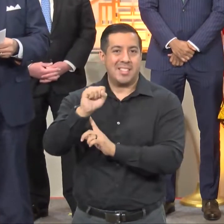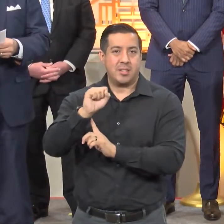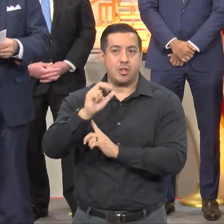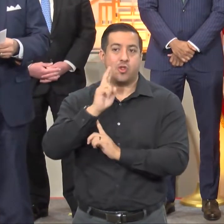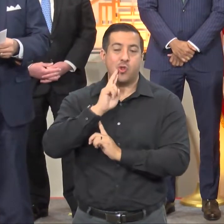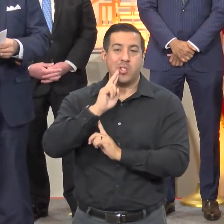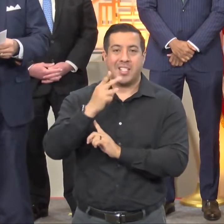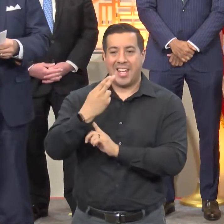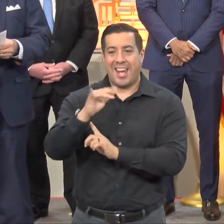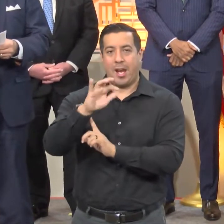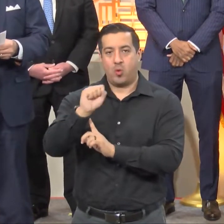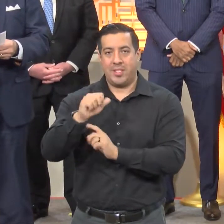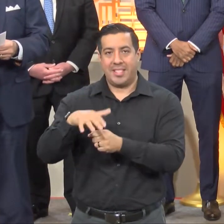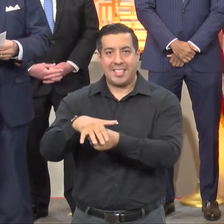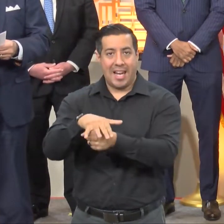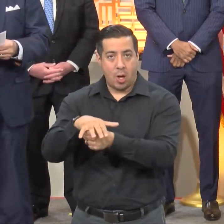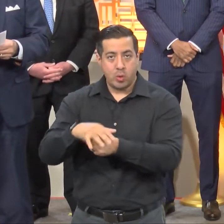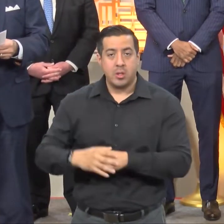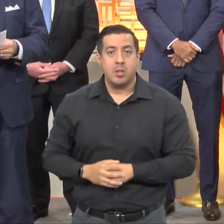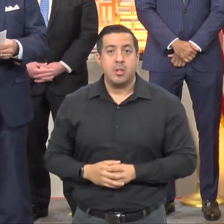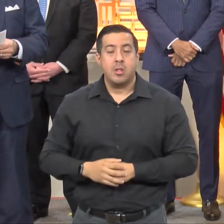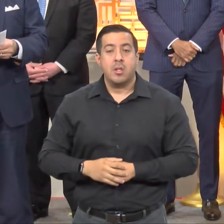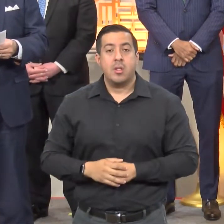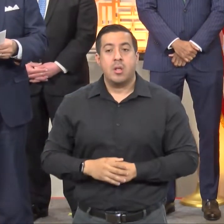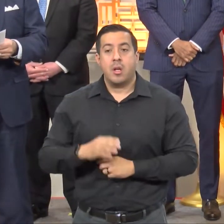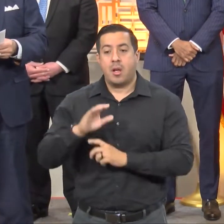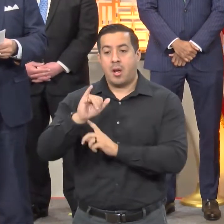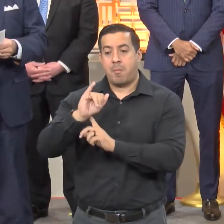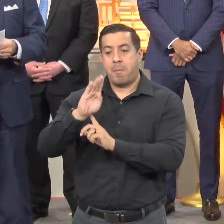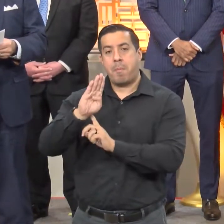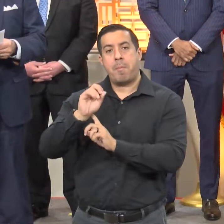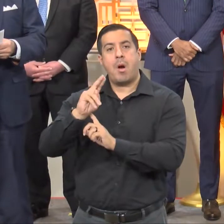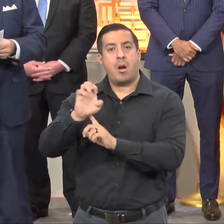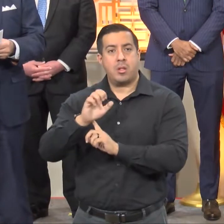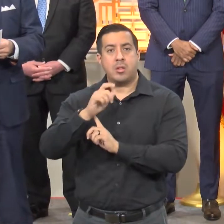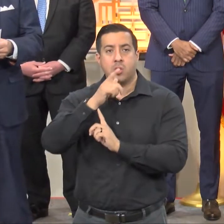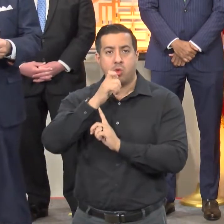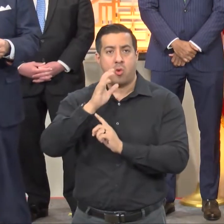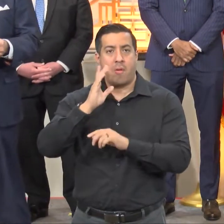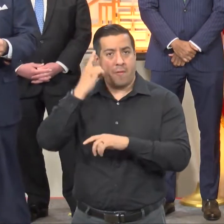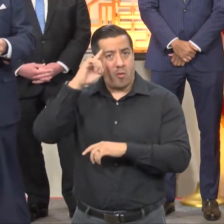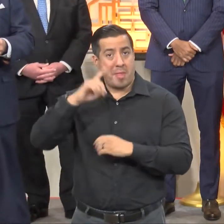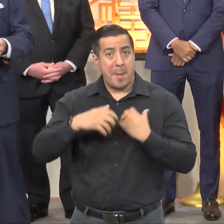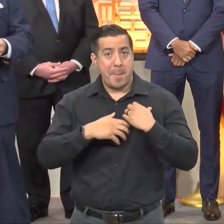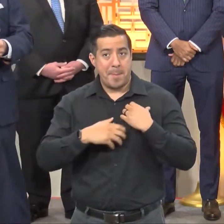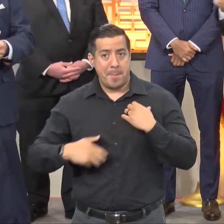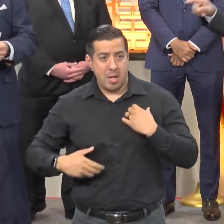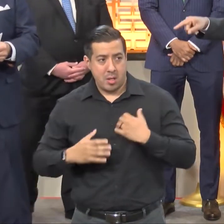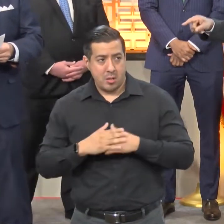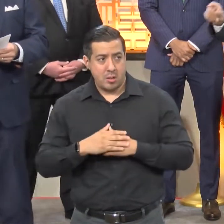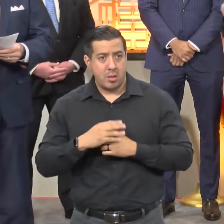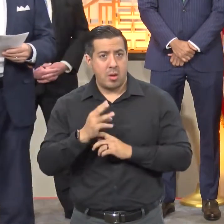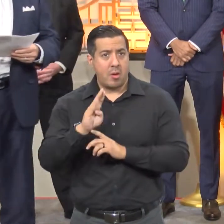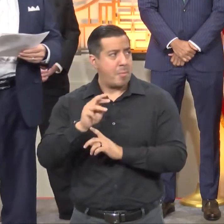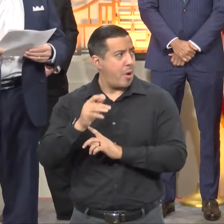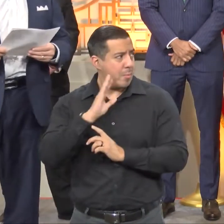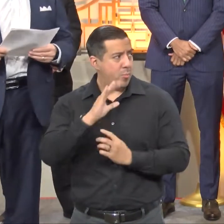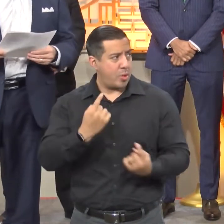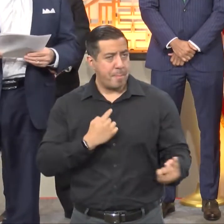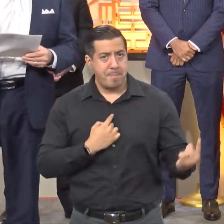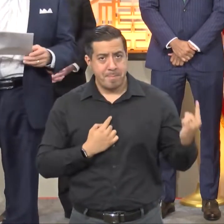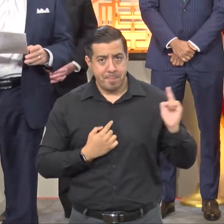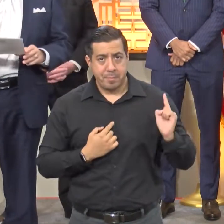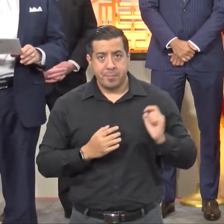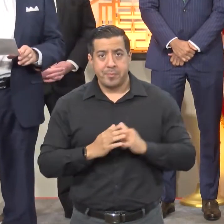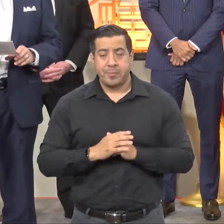Harris County. Mark Eichenbaum, the special advisor to the mayor. Mark, why don't you come around here?